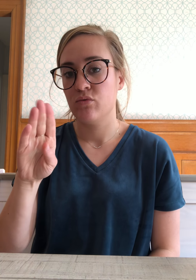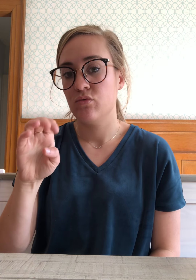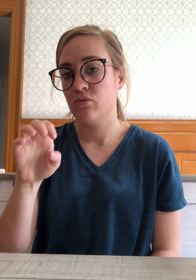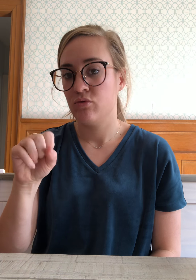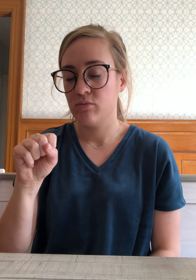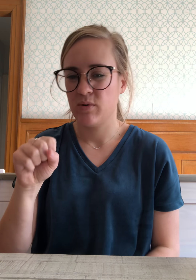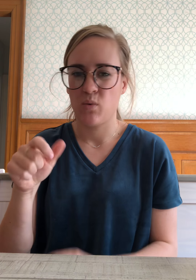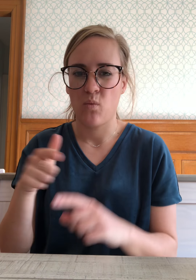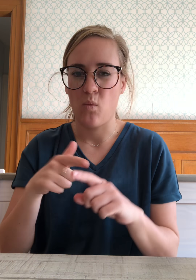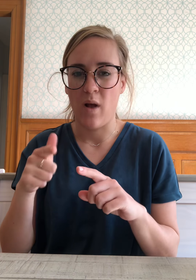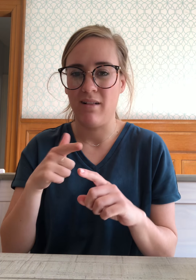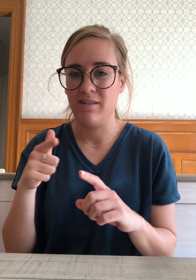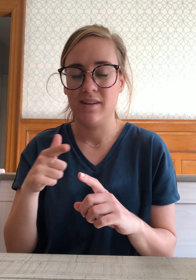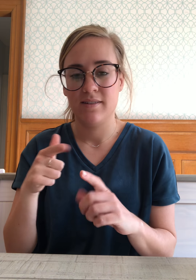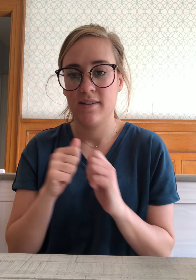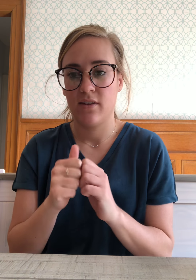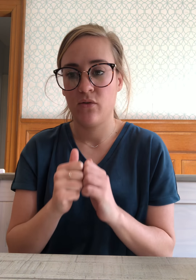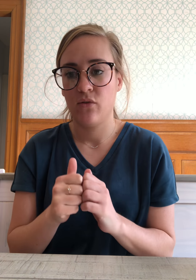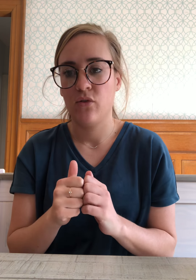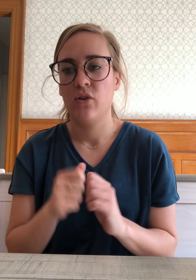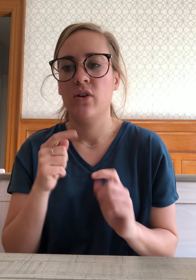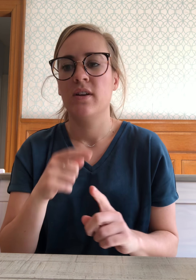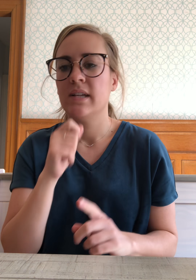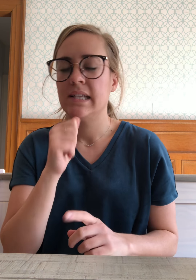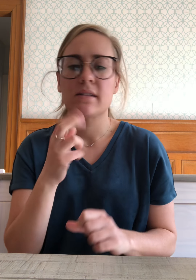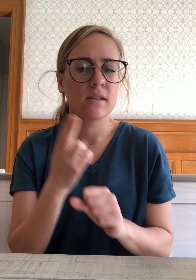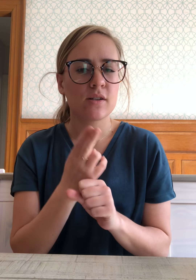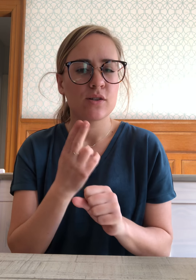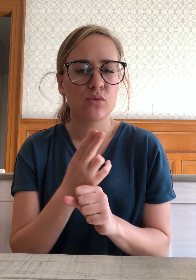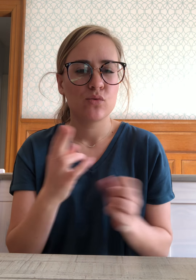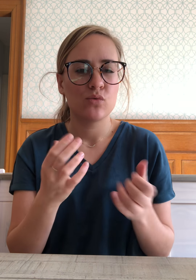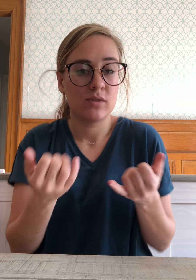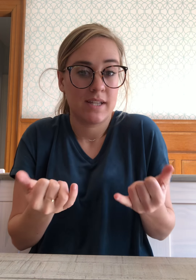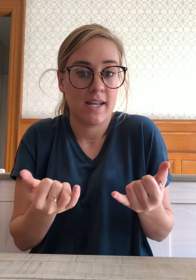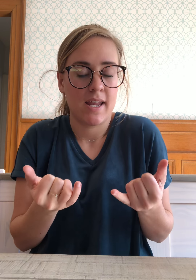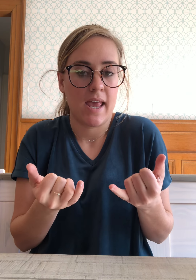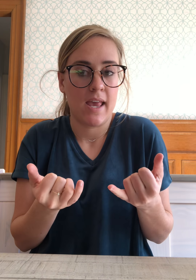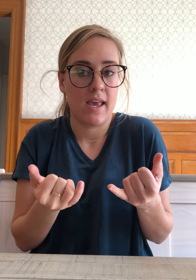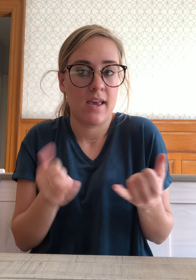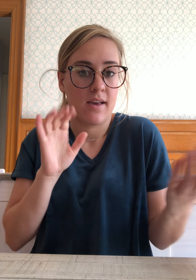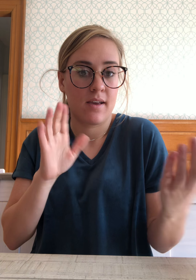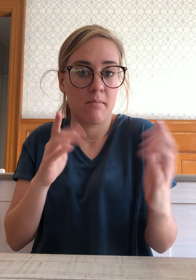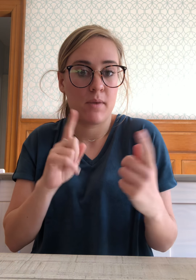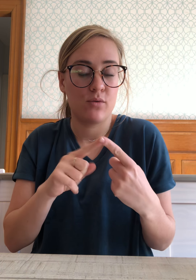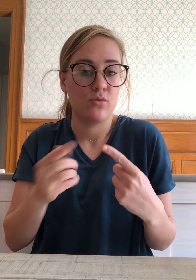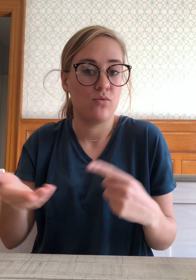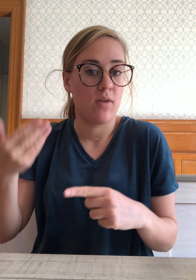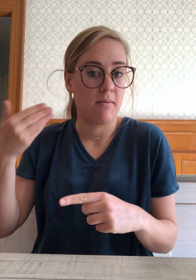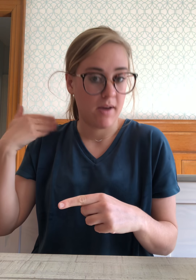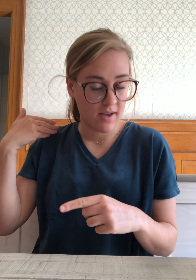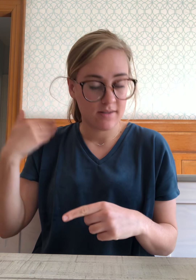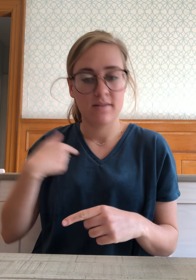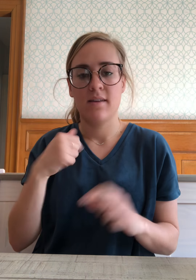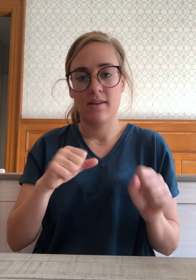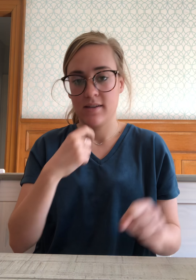Headgear isn't used today as much as it was in the past. I can tell you that if you have a